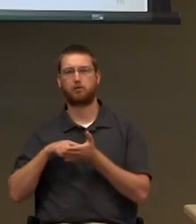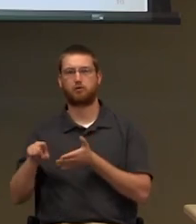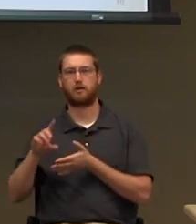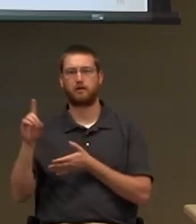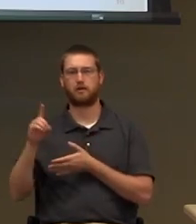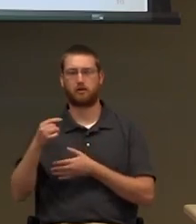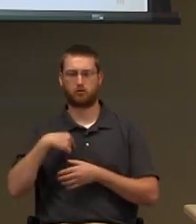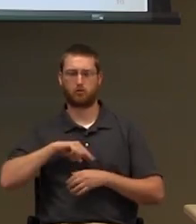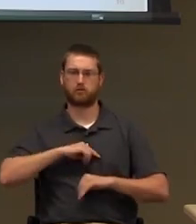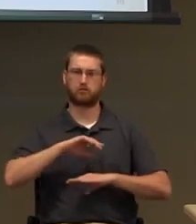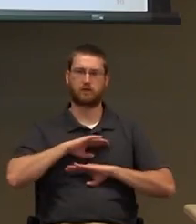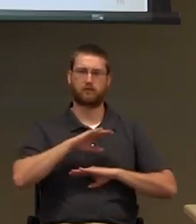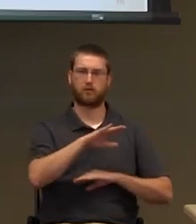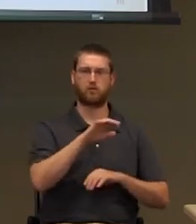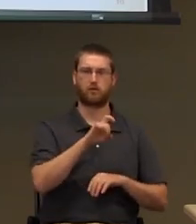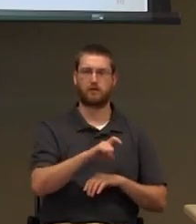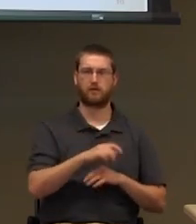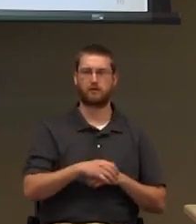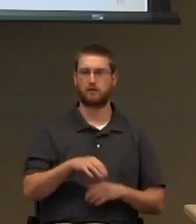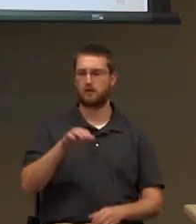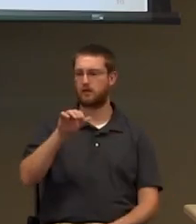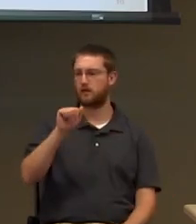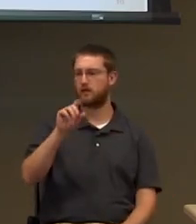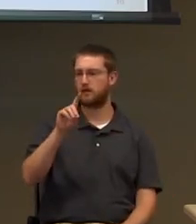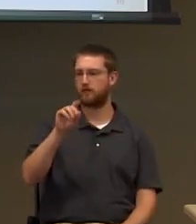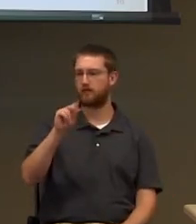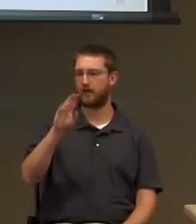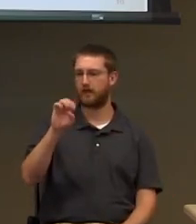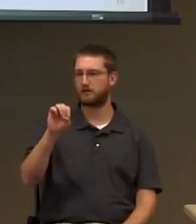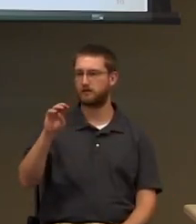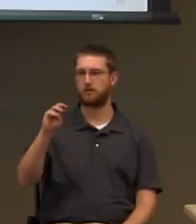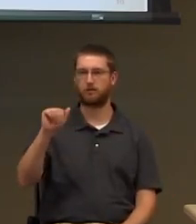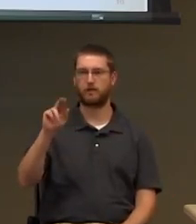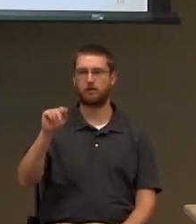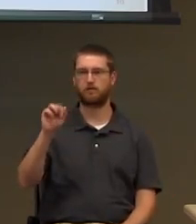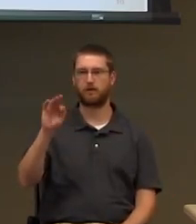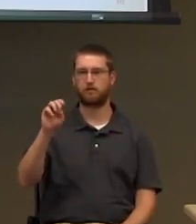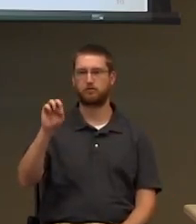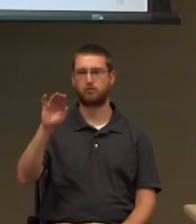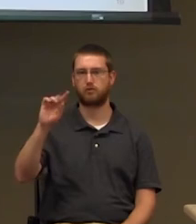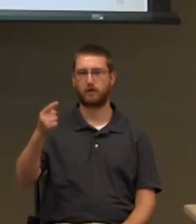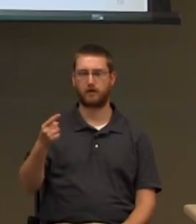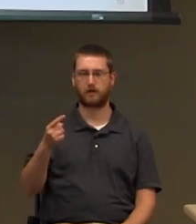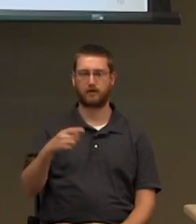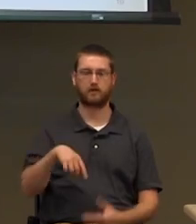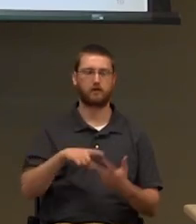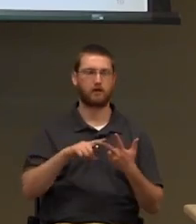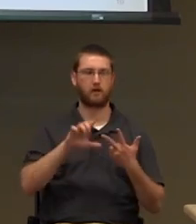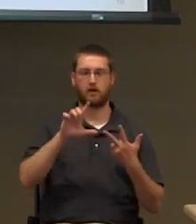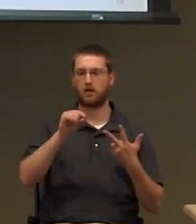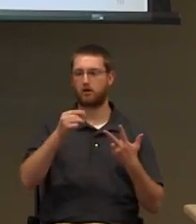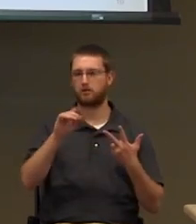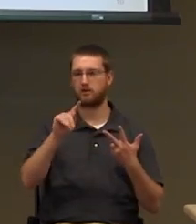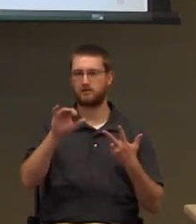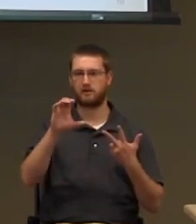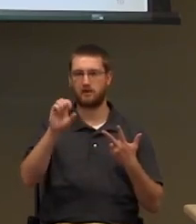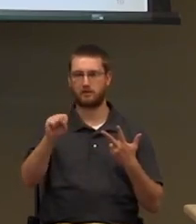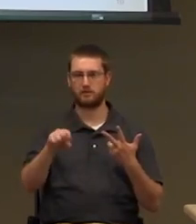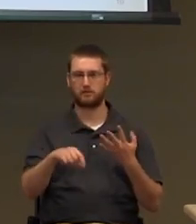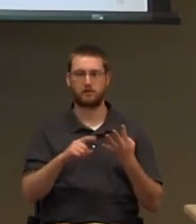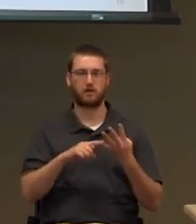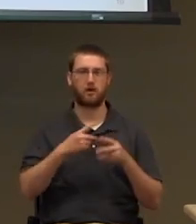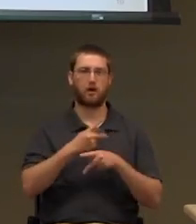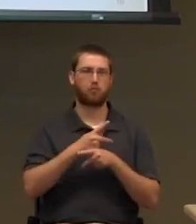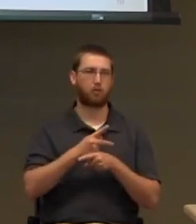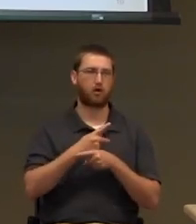your needs. Advanced manufacturing, logistics, health service, product development, it's both like docs, but also